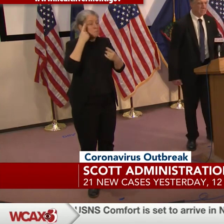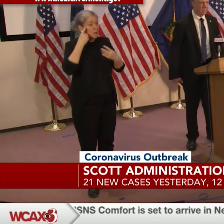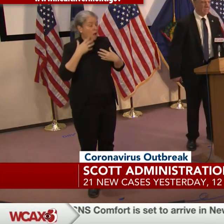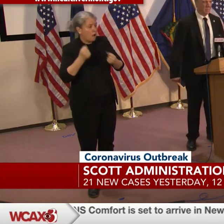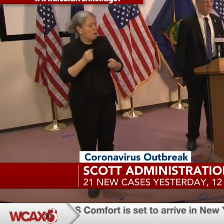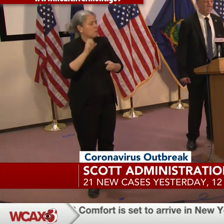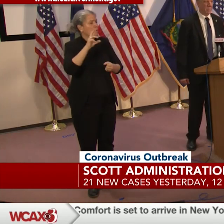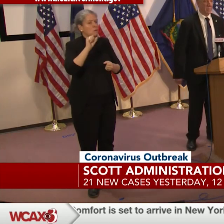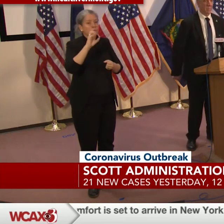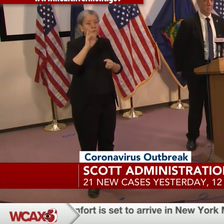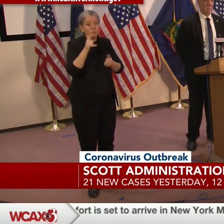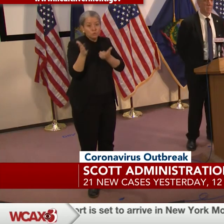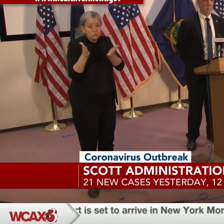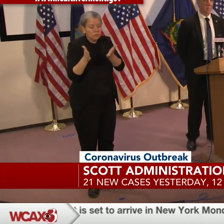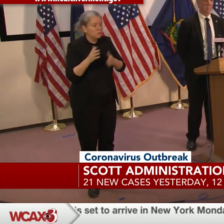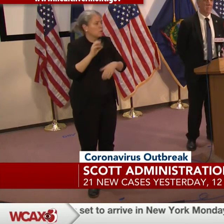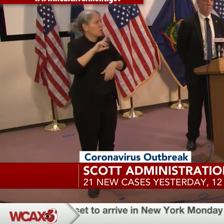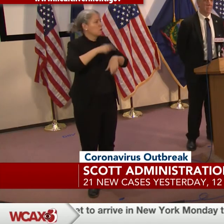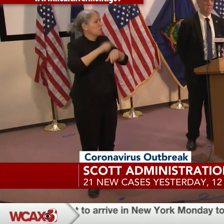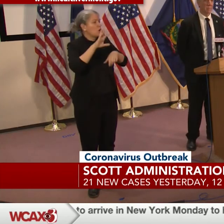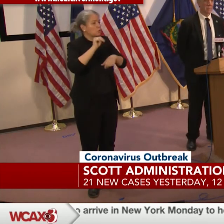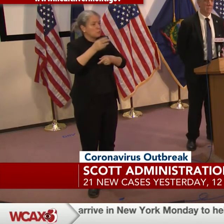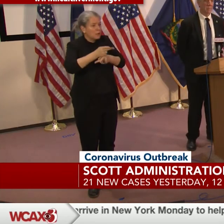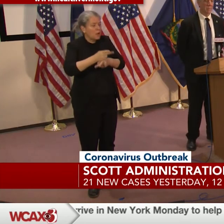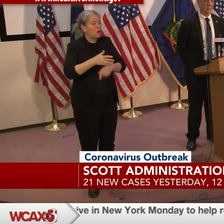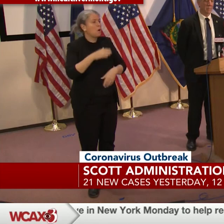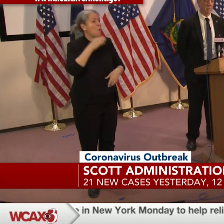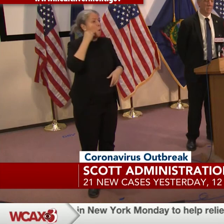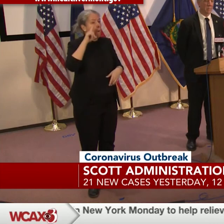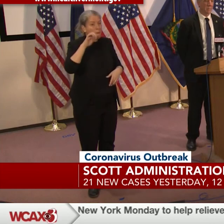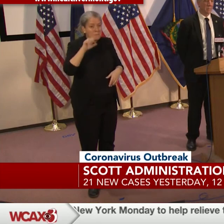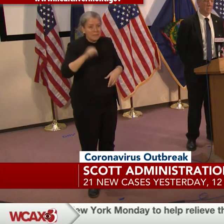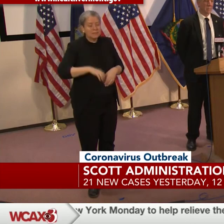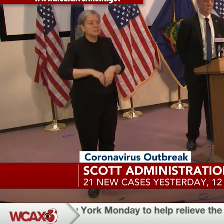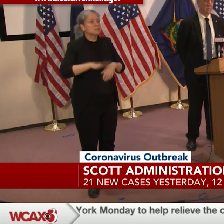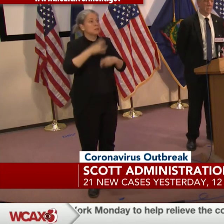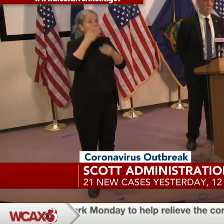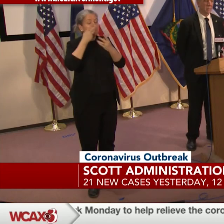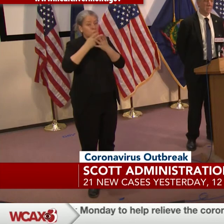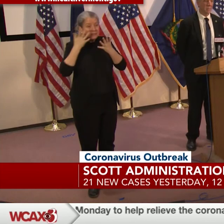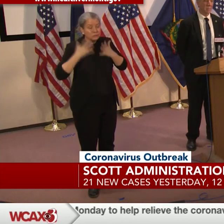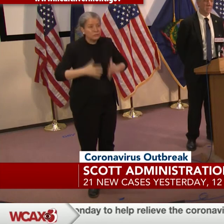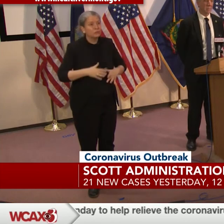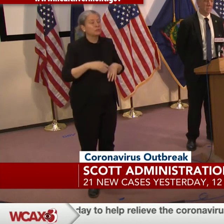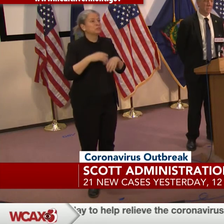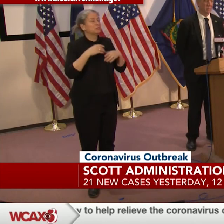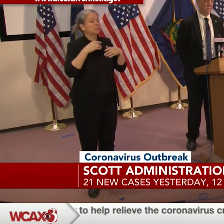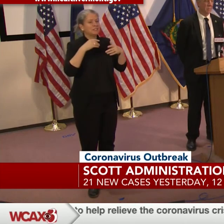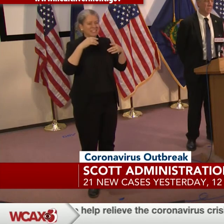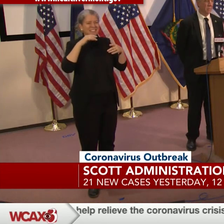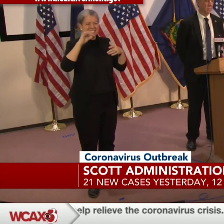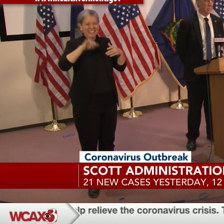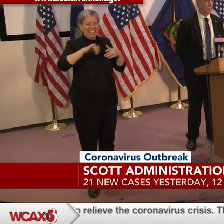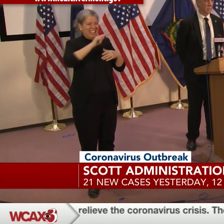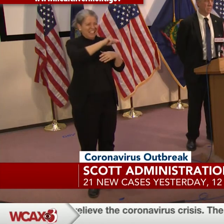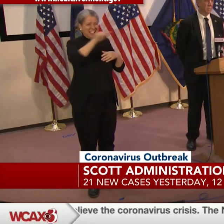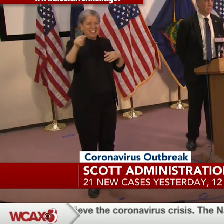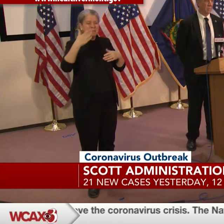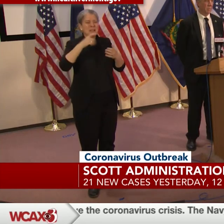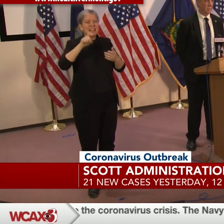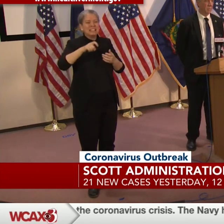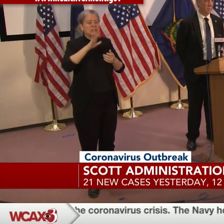and social service and long-term care and homeless and prisoner population that may need special